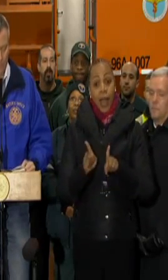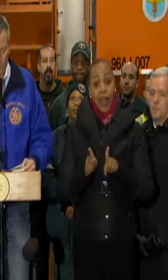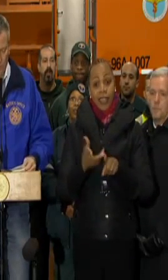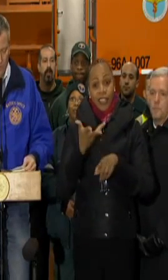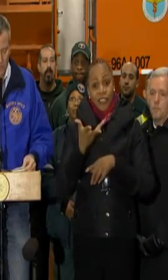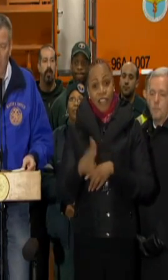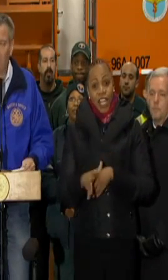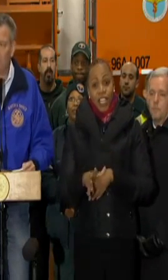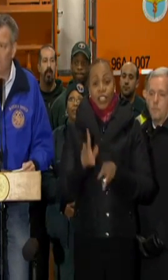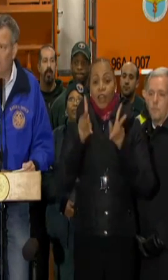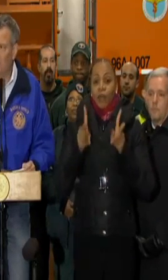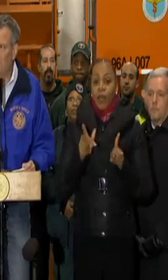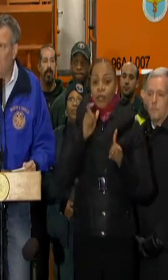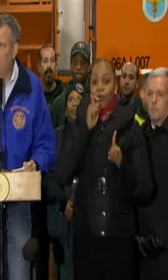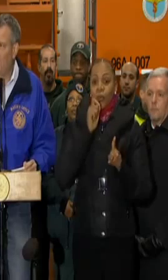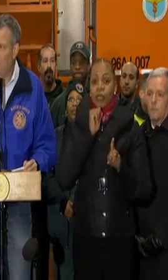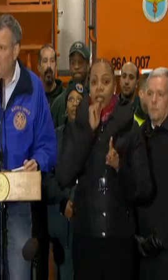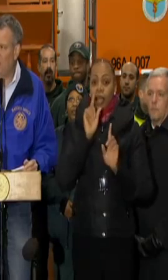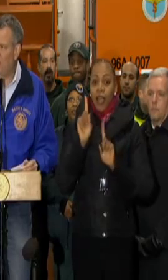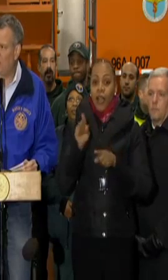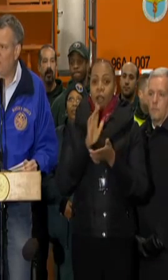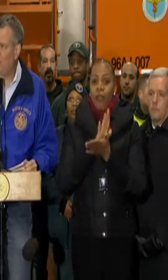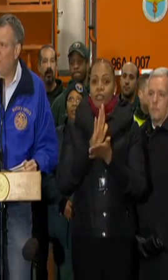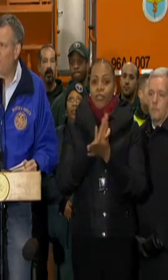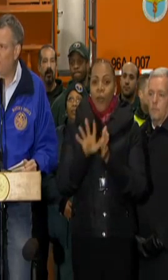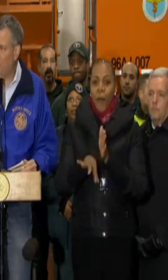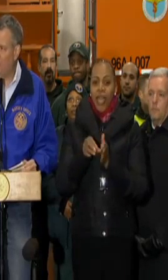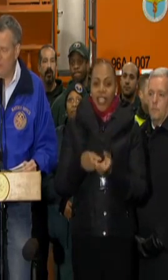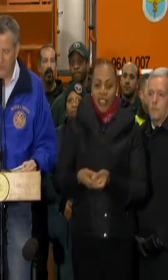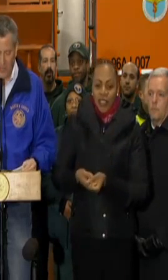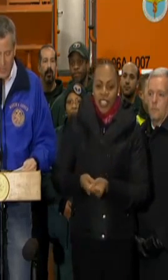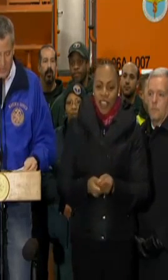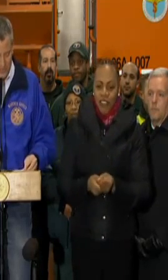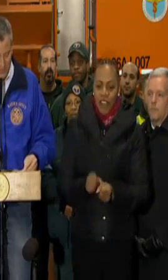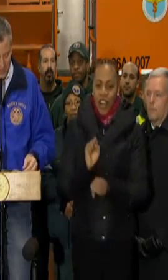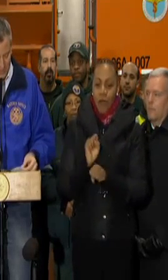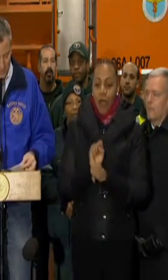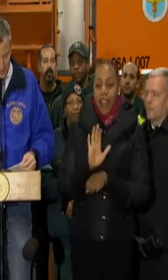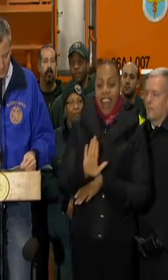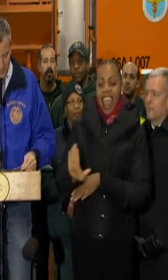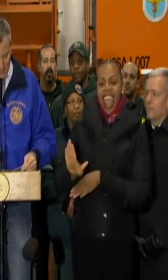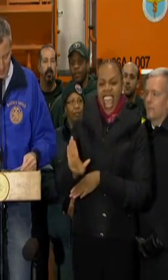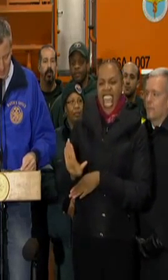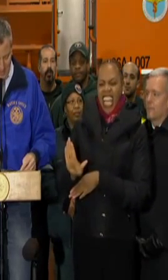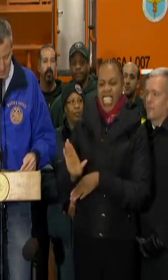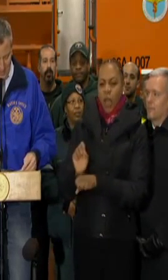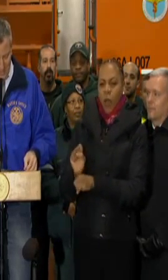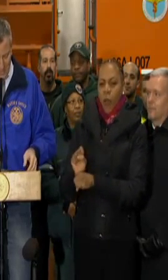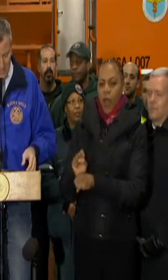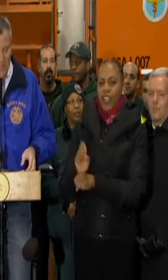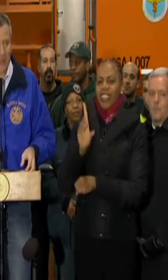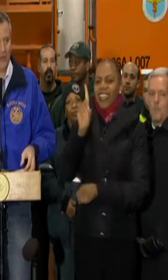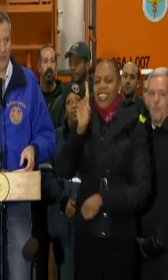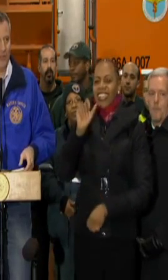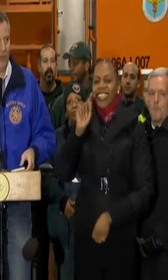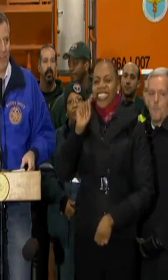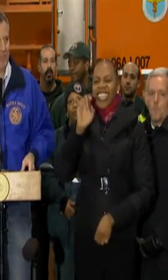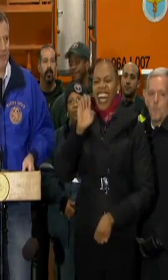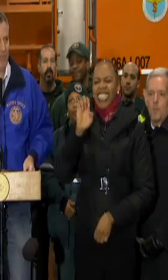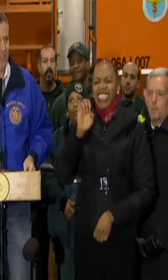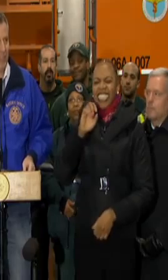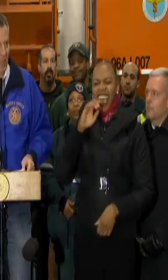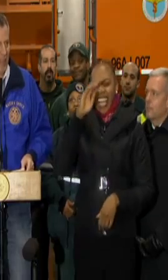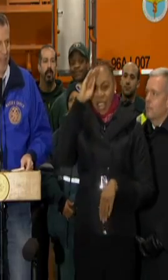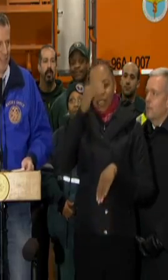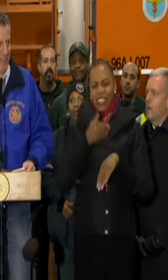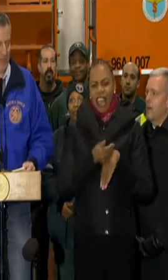that, someone who did not go to school today picked up the shovel and got to work doing his share. So Dante is not an early riser,